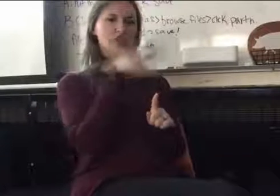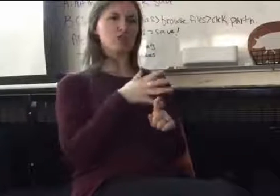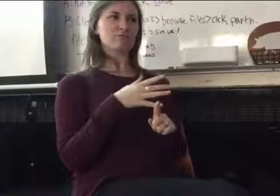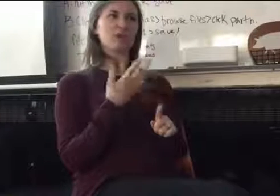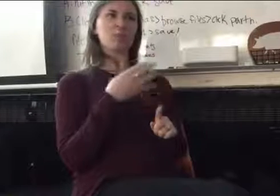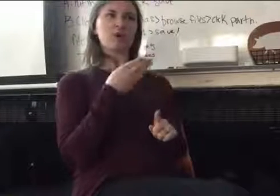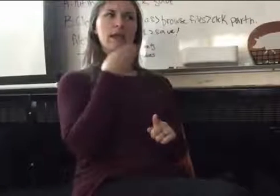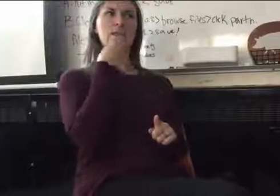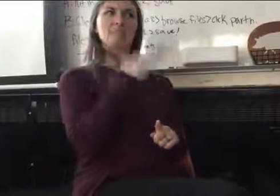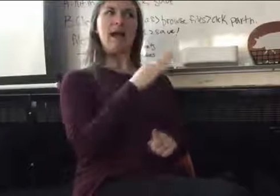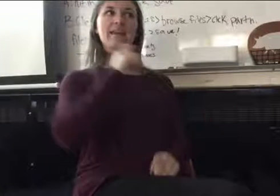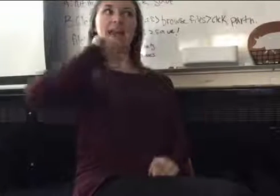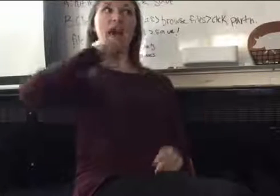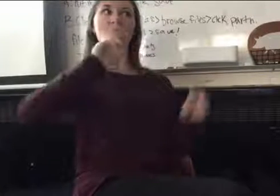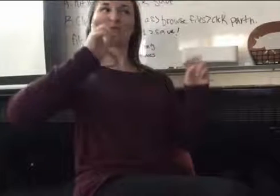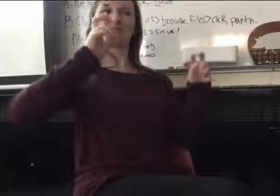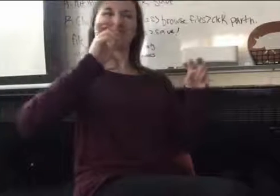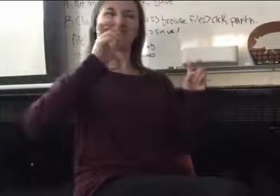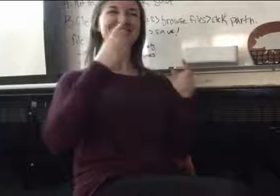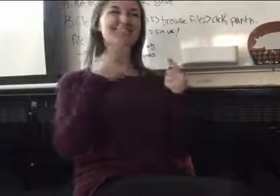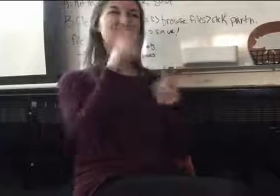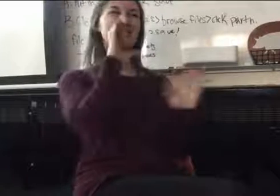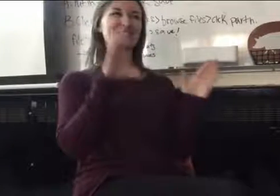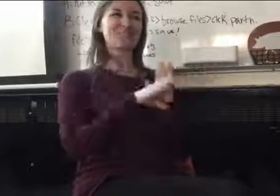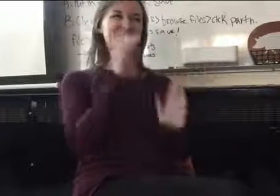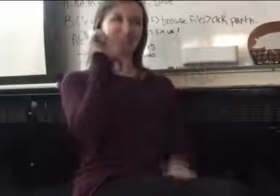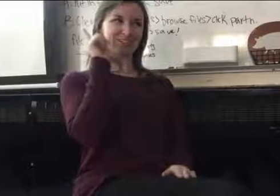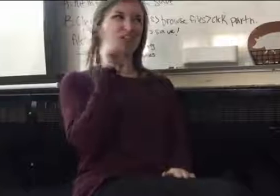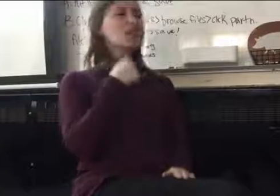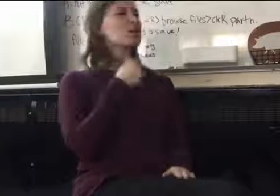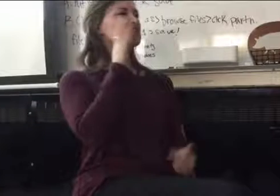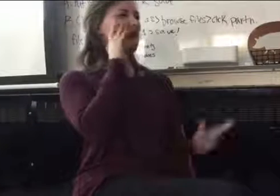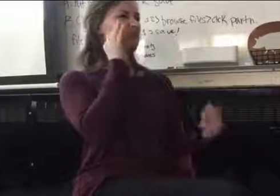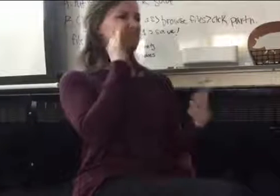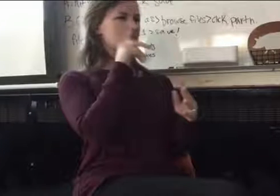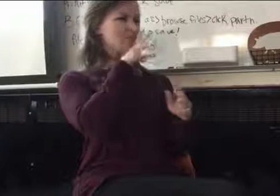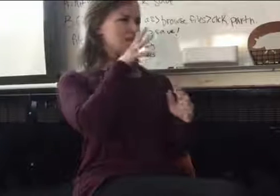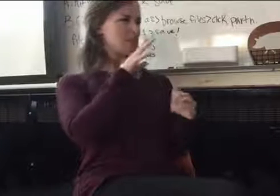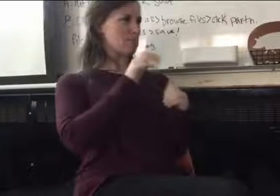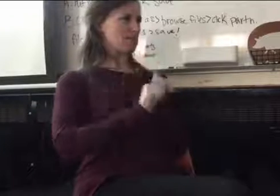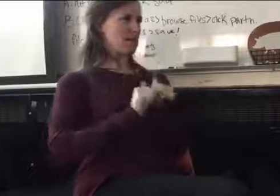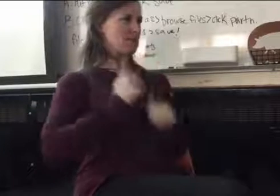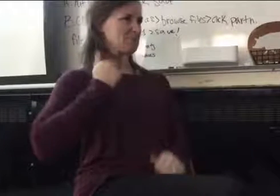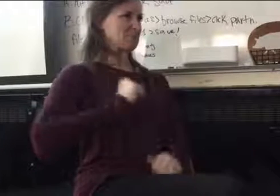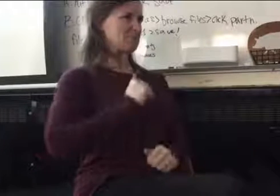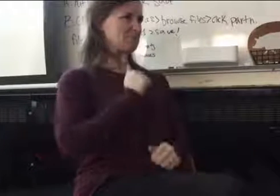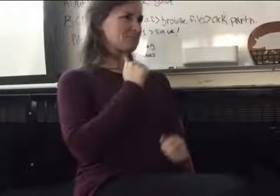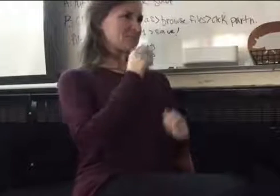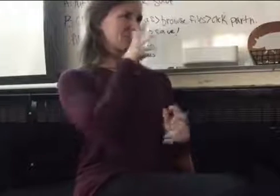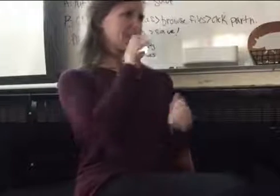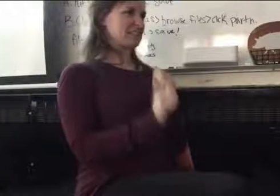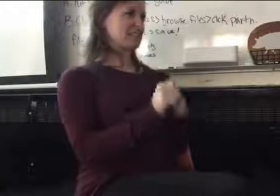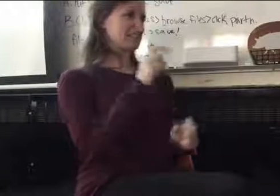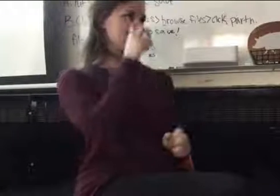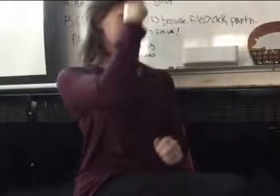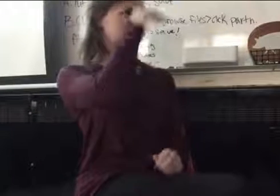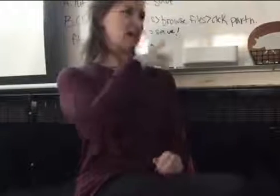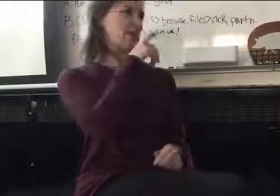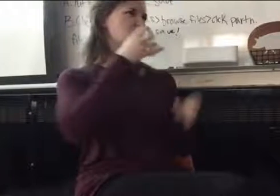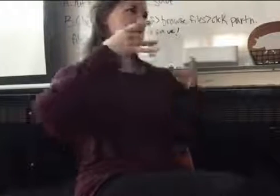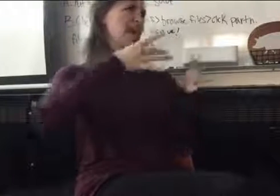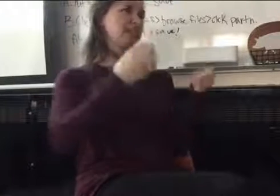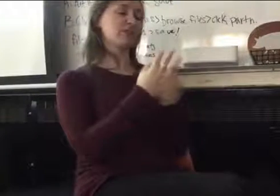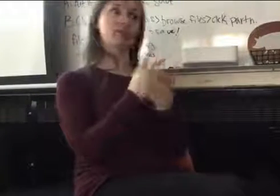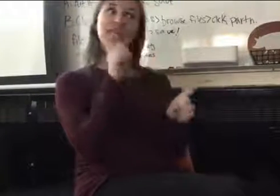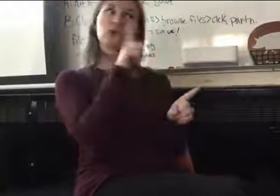picture. If you were to remember him, I would think of him as the super mean guy who looks like he hates everything because he was pretty